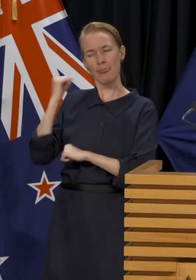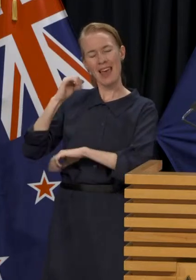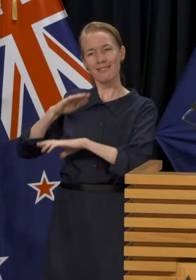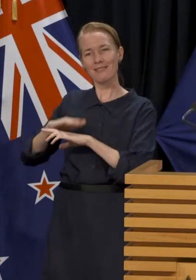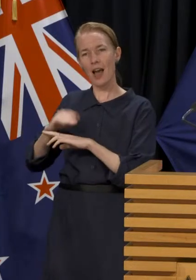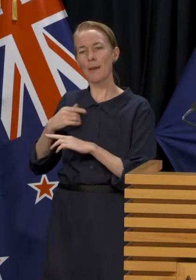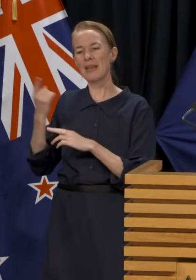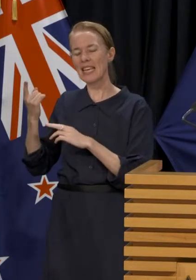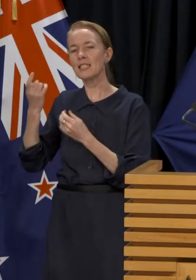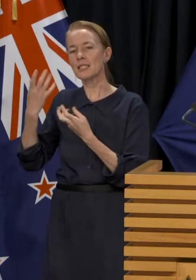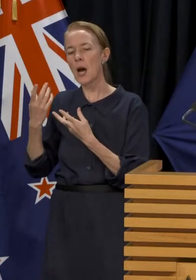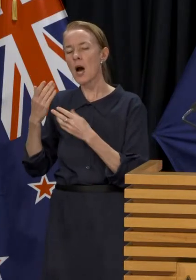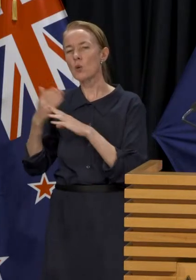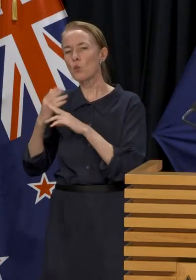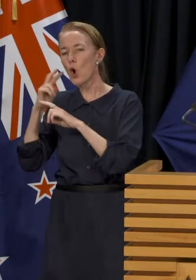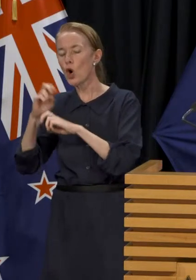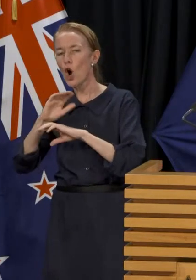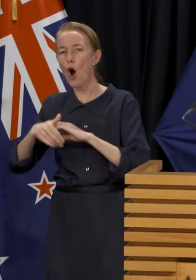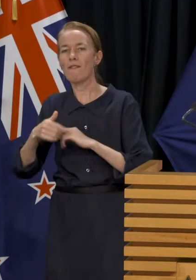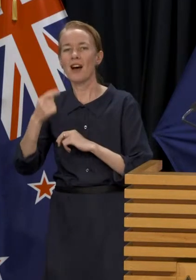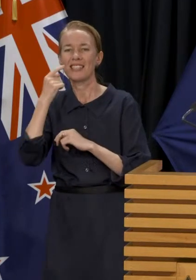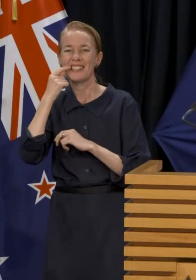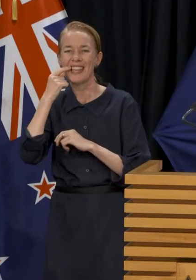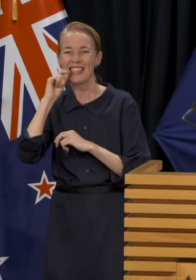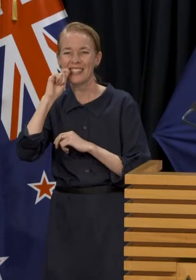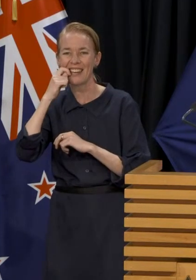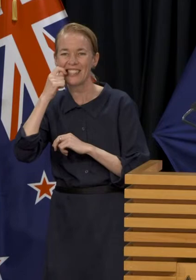a prioritisation process that governments go through.